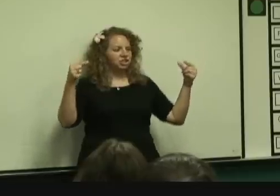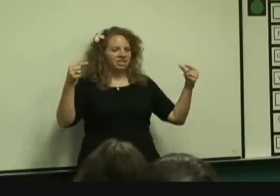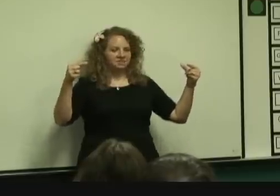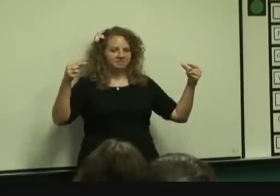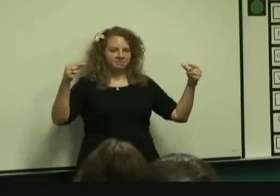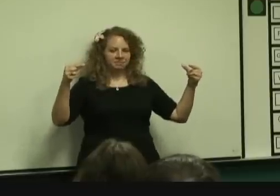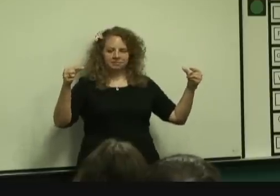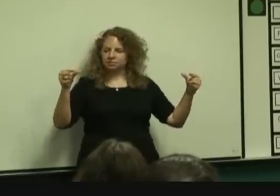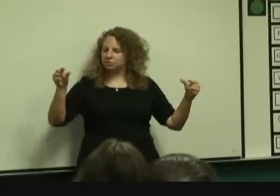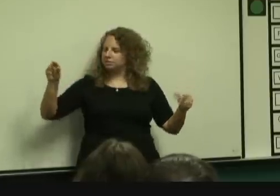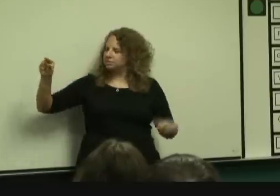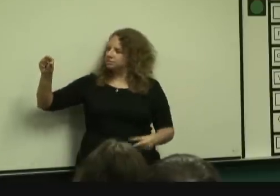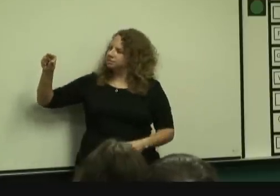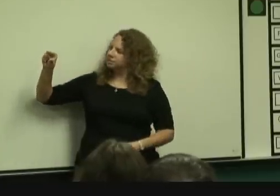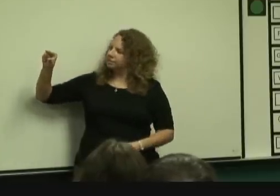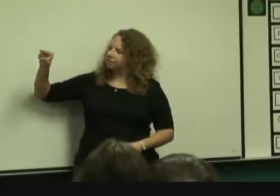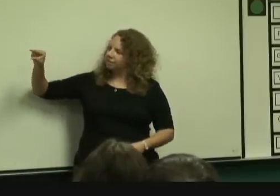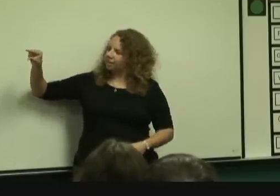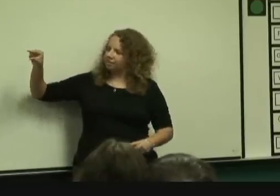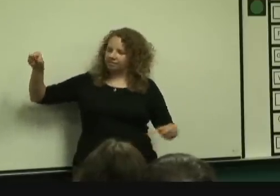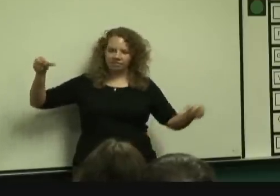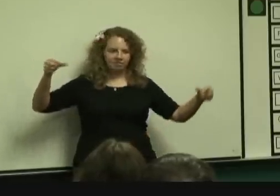G, so it's that,